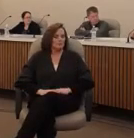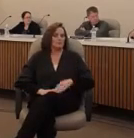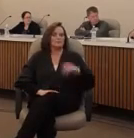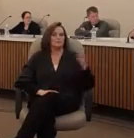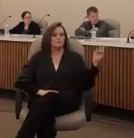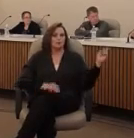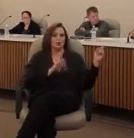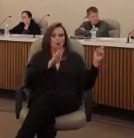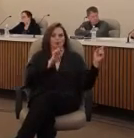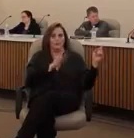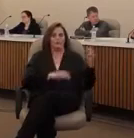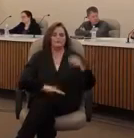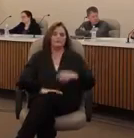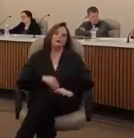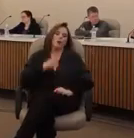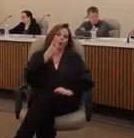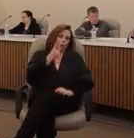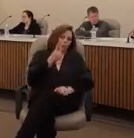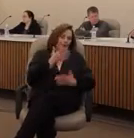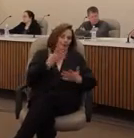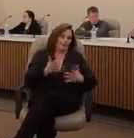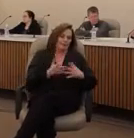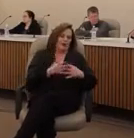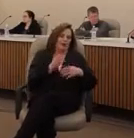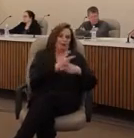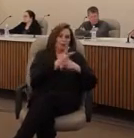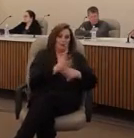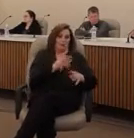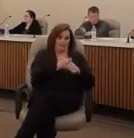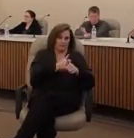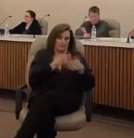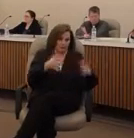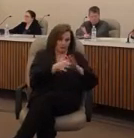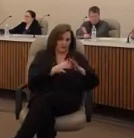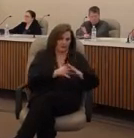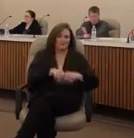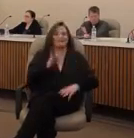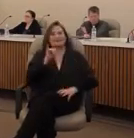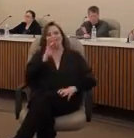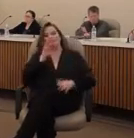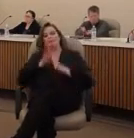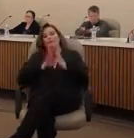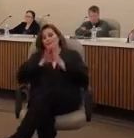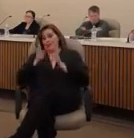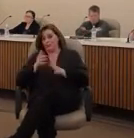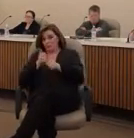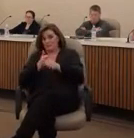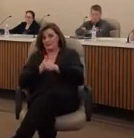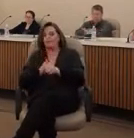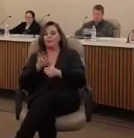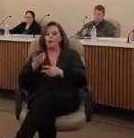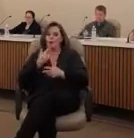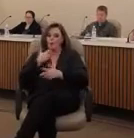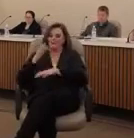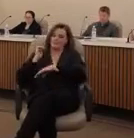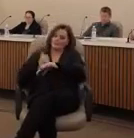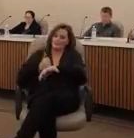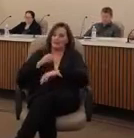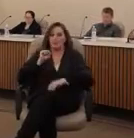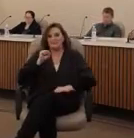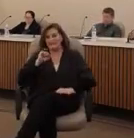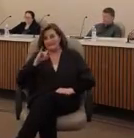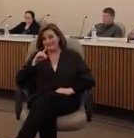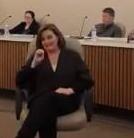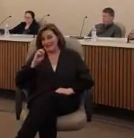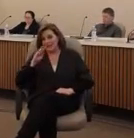Well, one of the things that the supervisor mentioned that I think is very important, if the developer is willing to do something with a sidewalk, 'cause that area is kind of